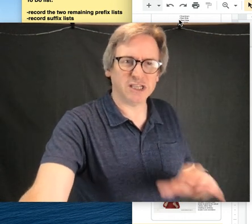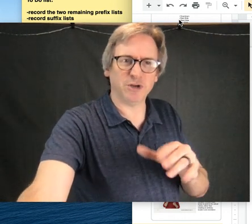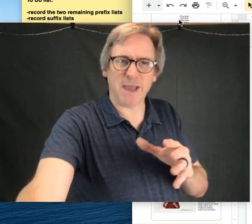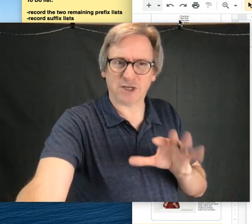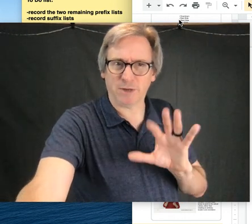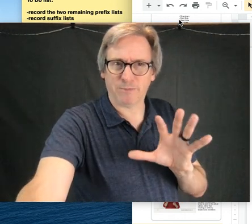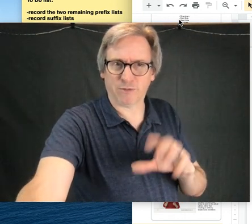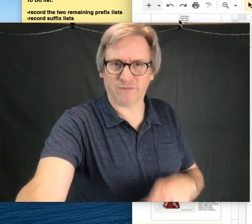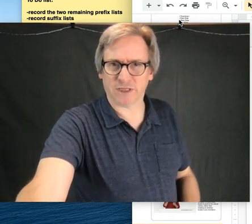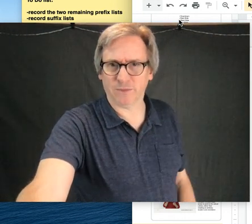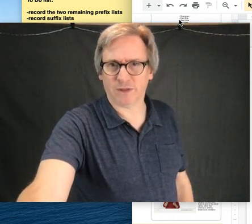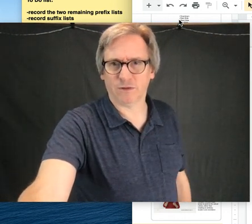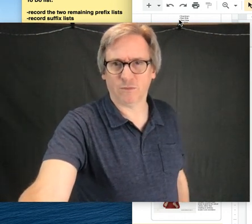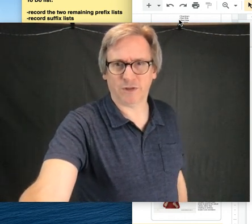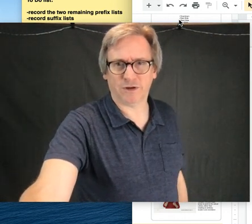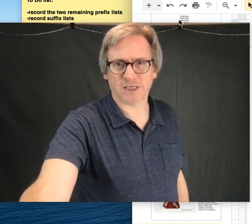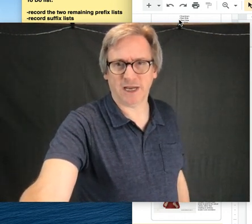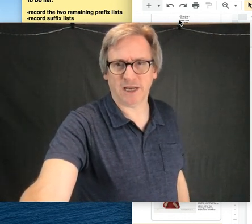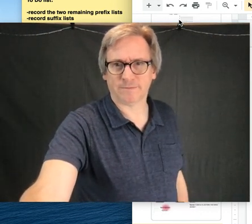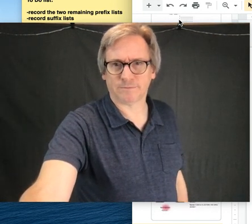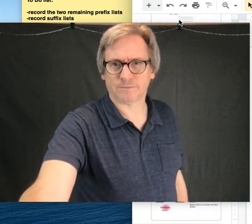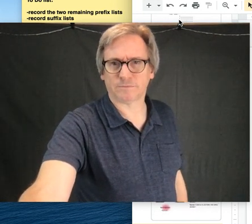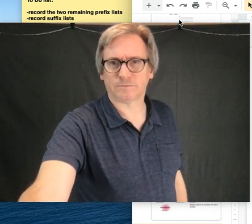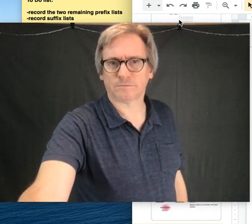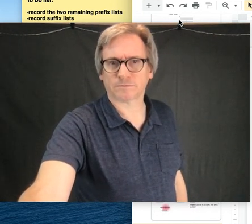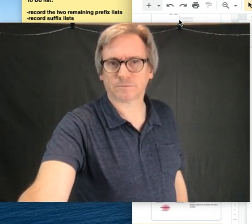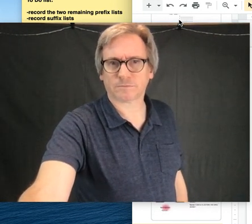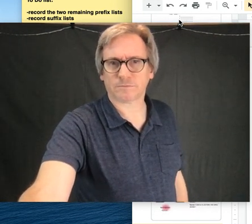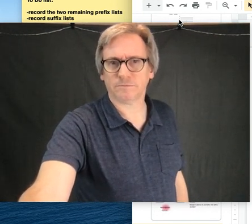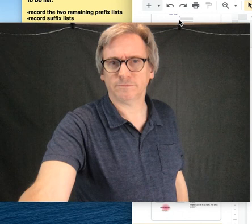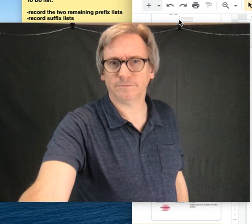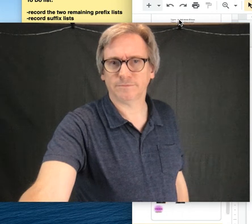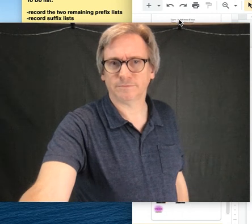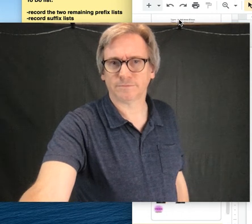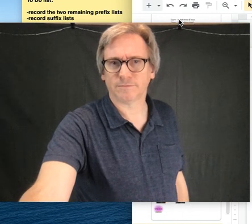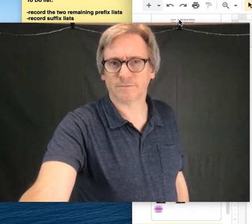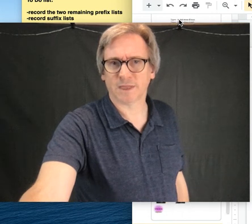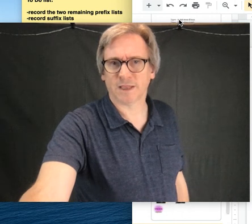So this should match up perfectly with what they're signing.